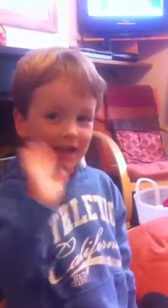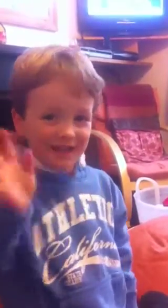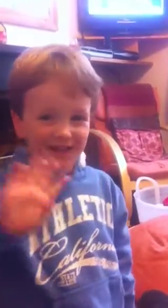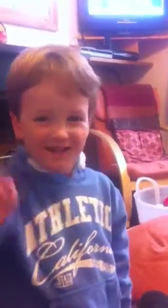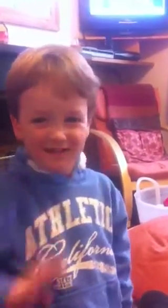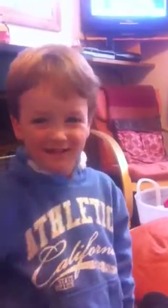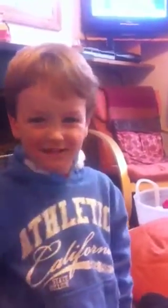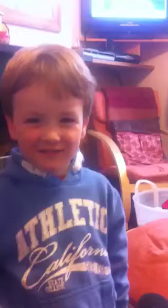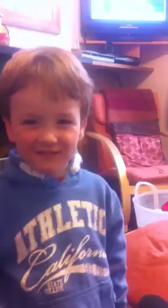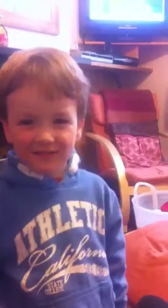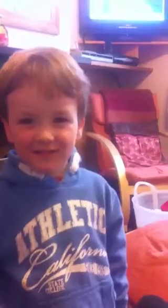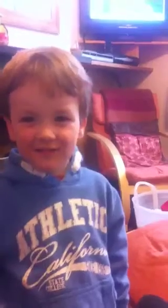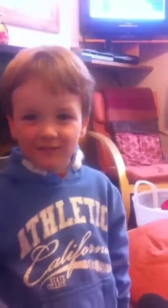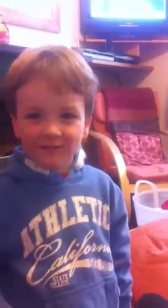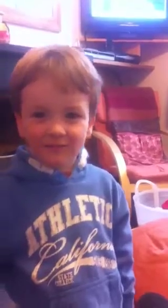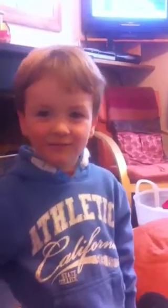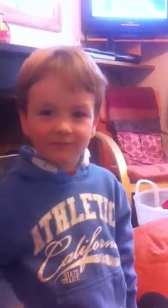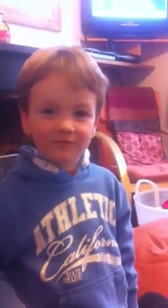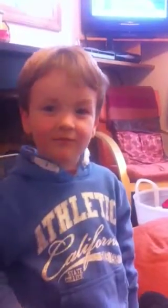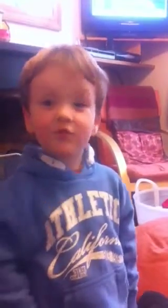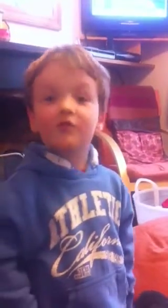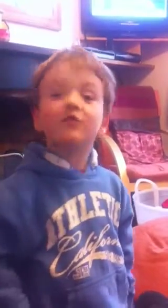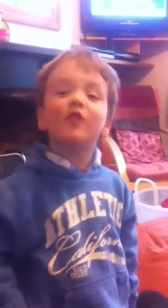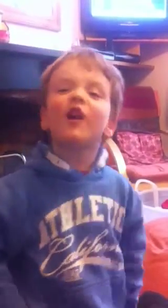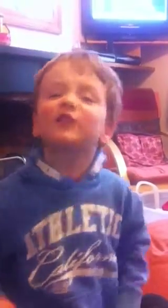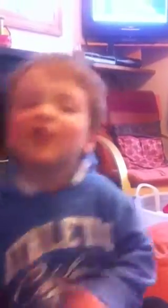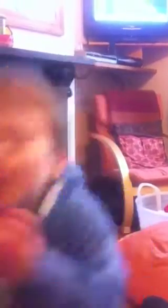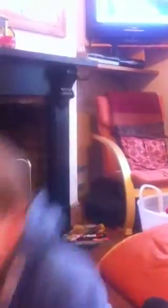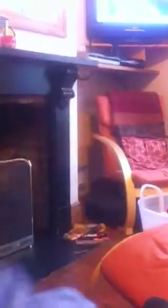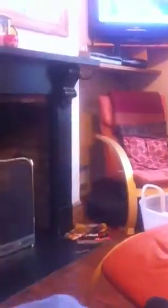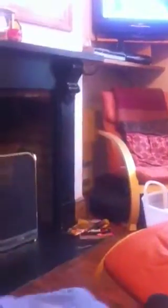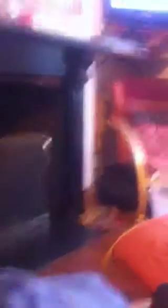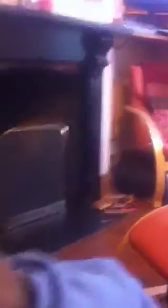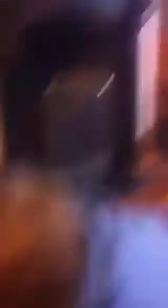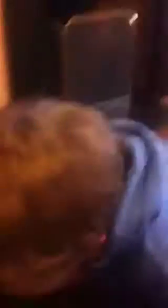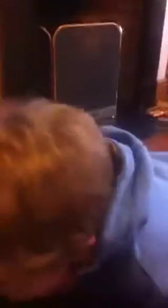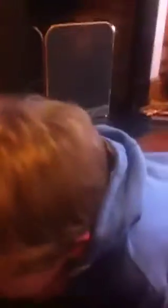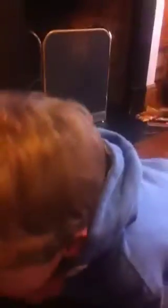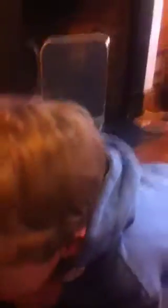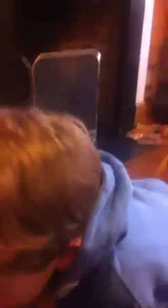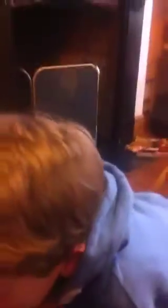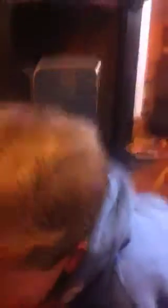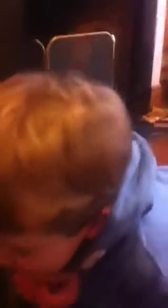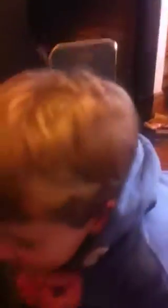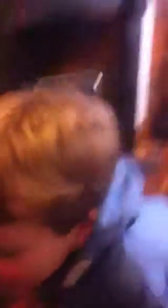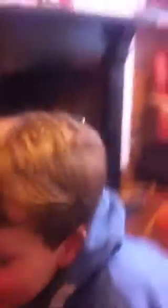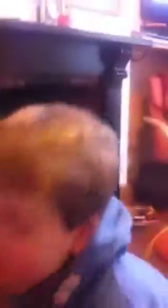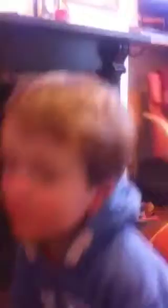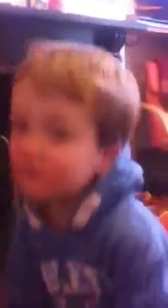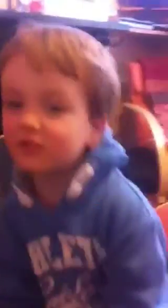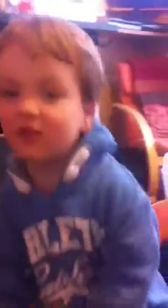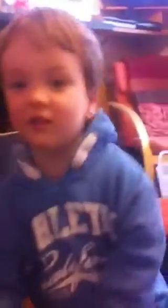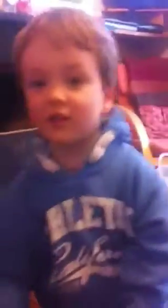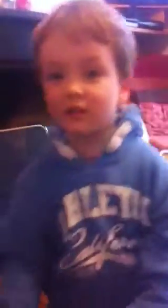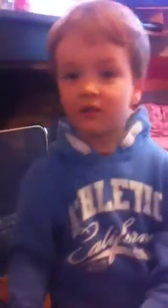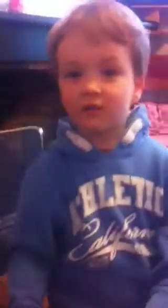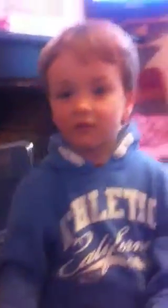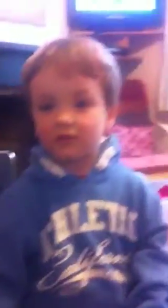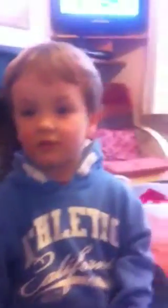Hello. What's goodbye? No, no, I don't know that. Okay. Say goodbye to us on the here